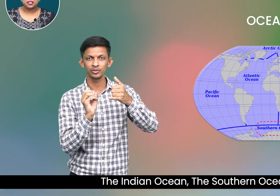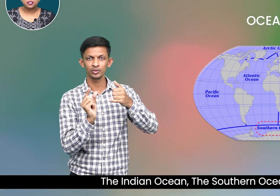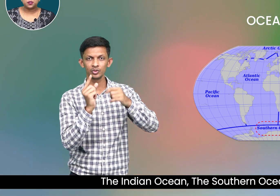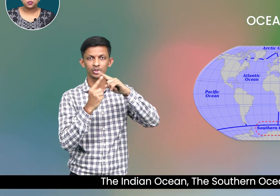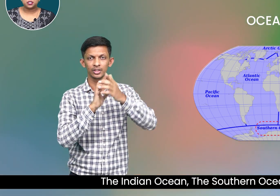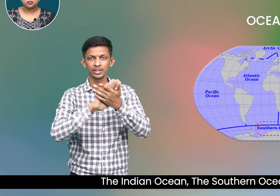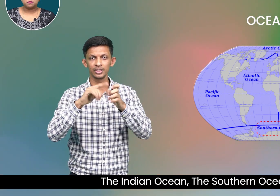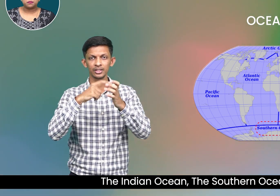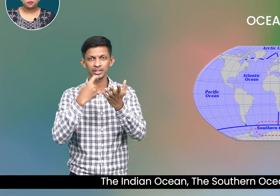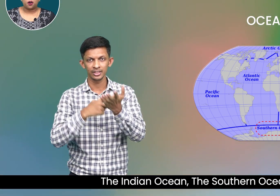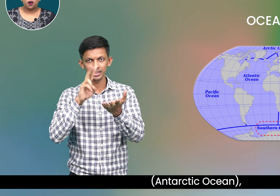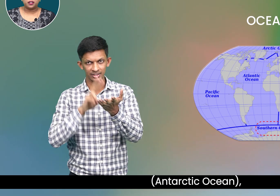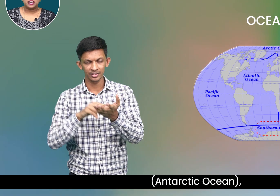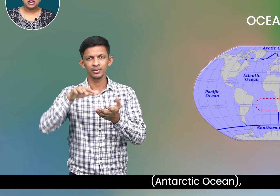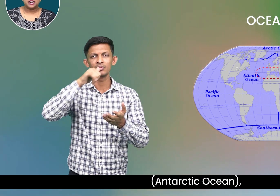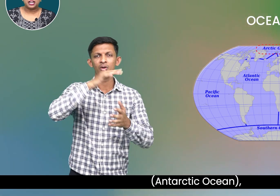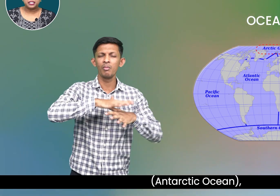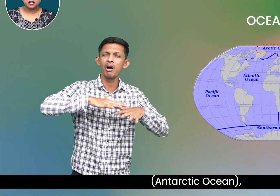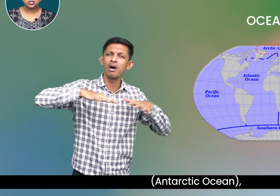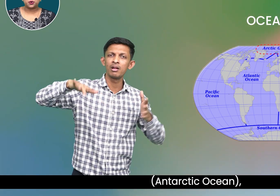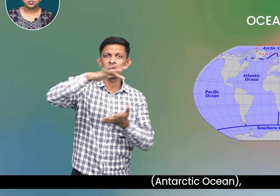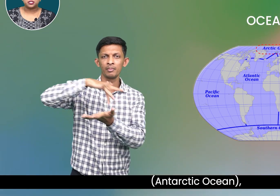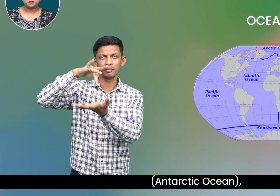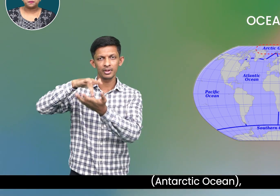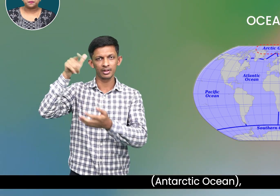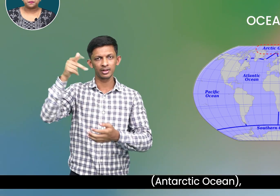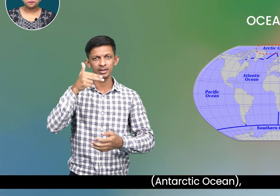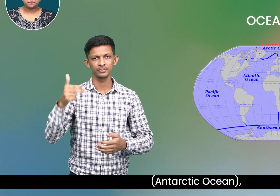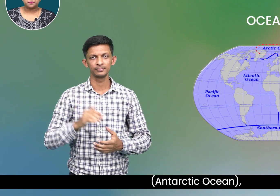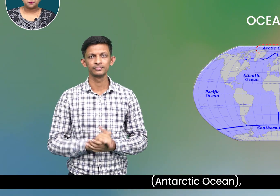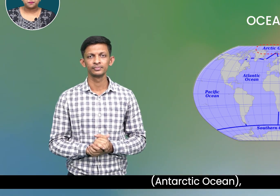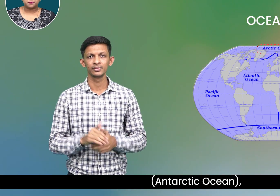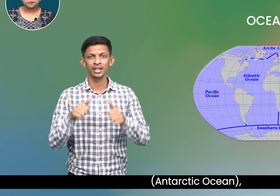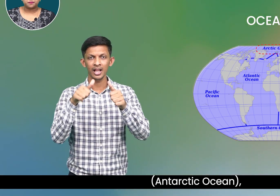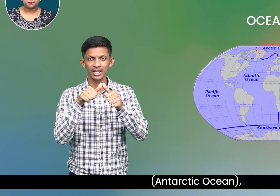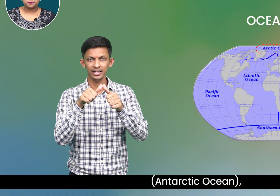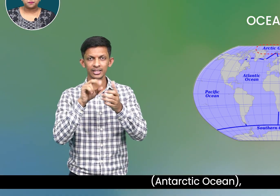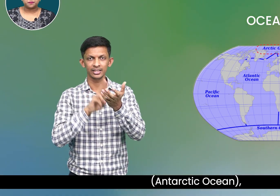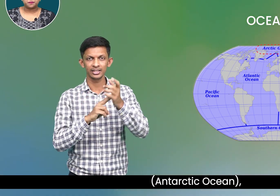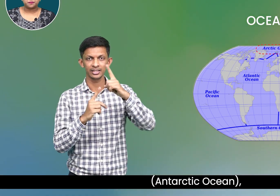the Southern Ocean or Antarctic Ocean,